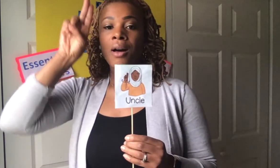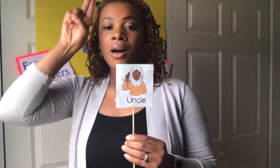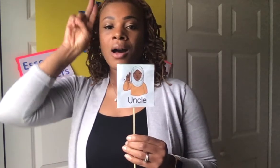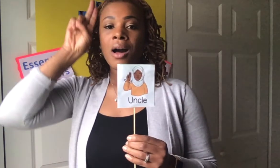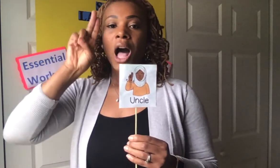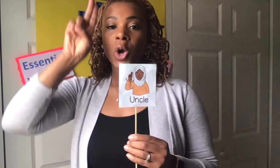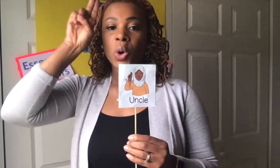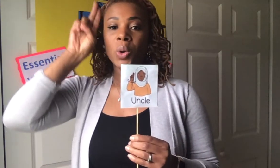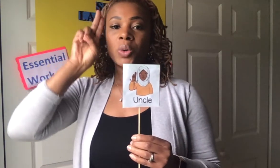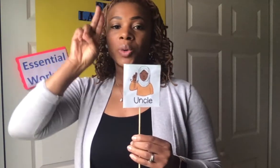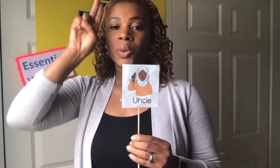uncle.